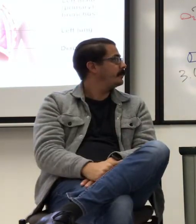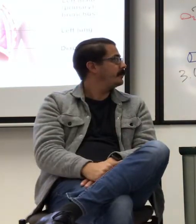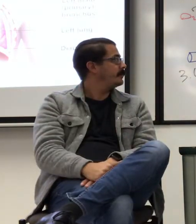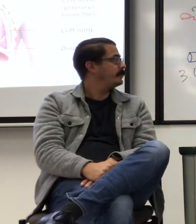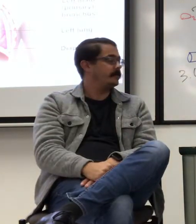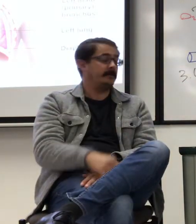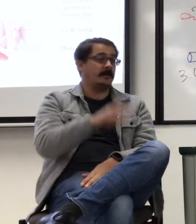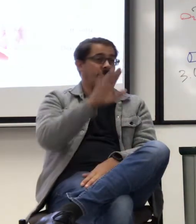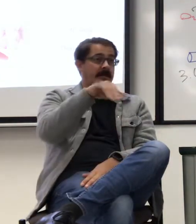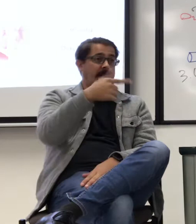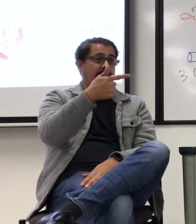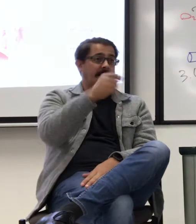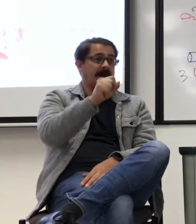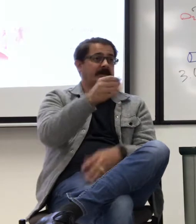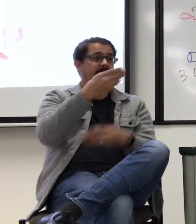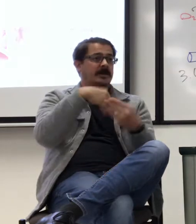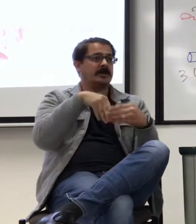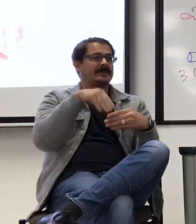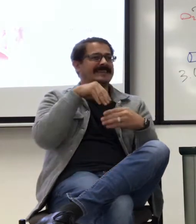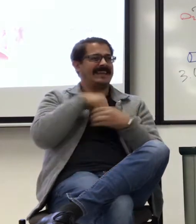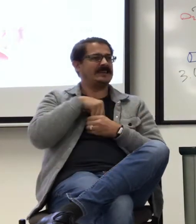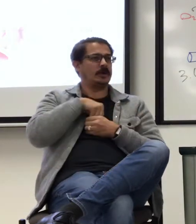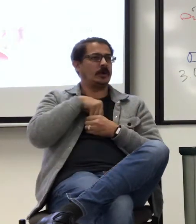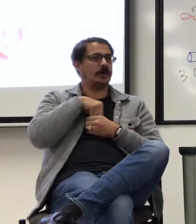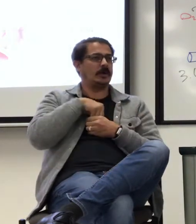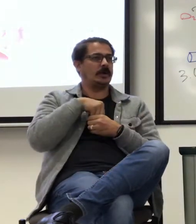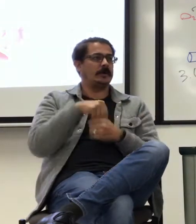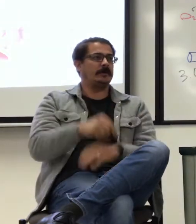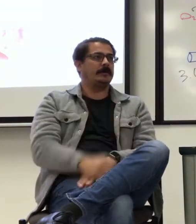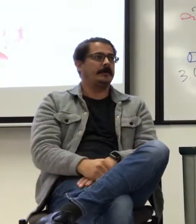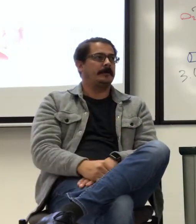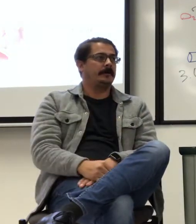That gas exchange is the internal